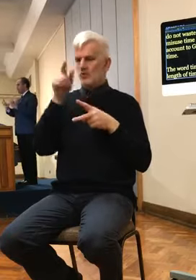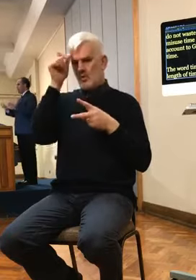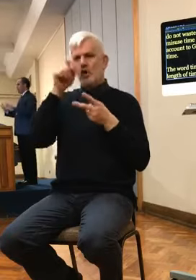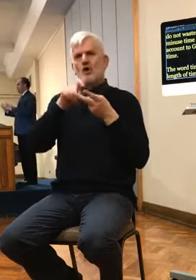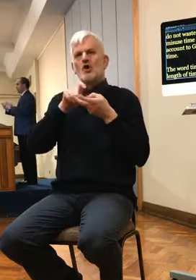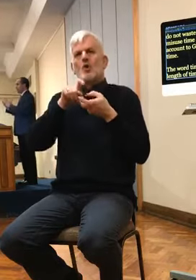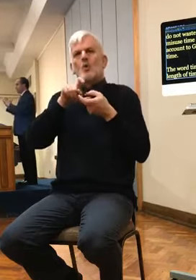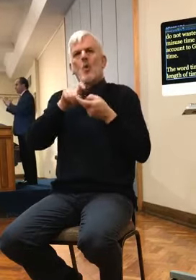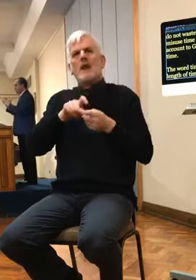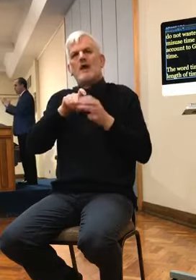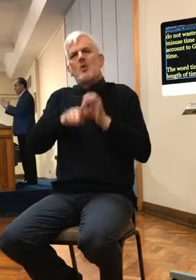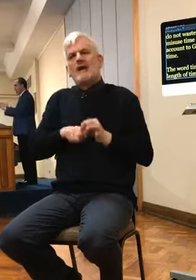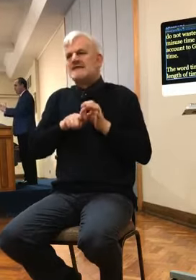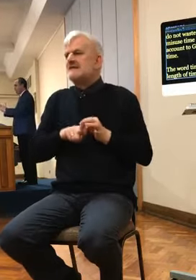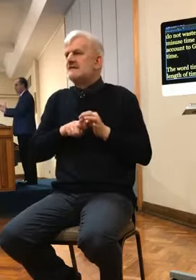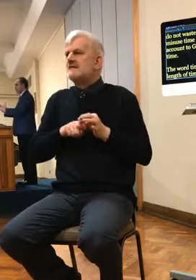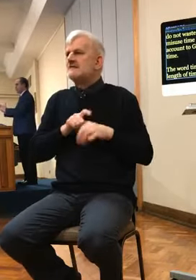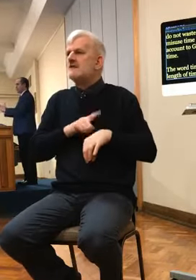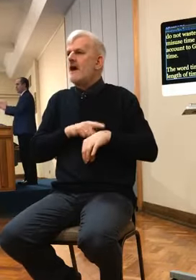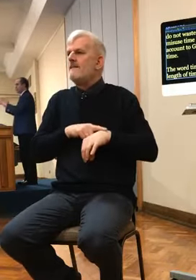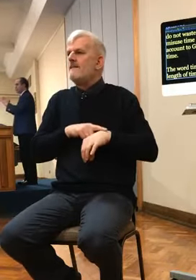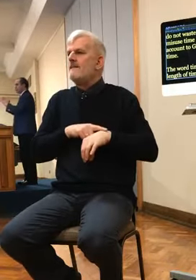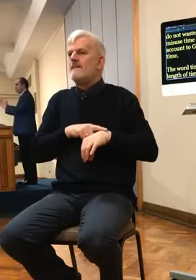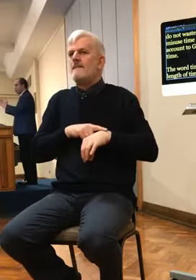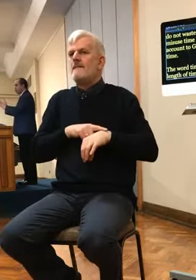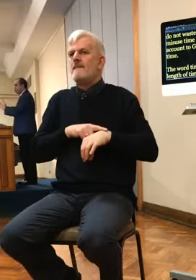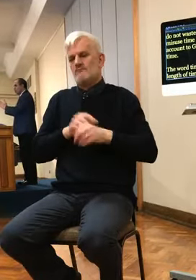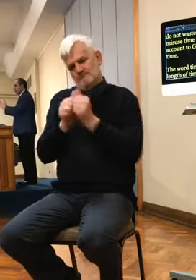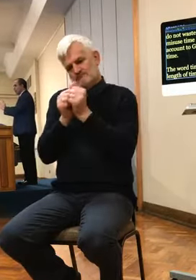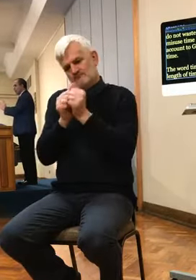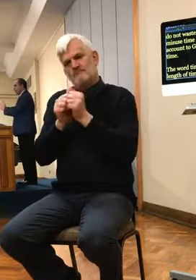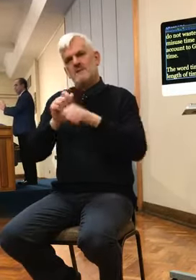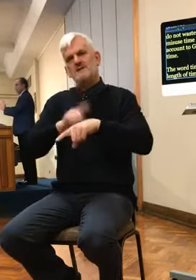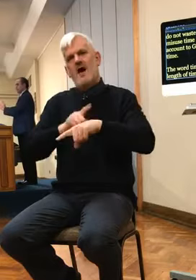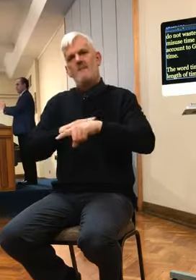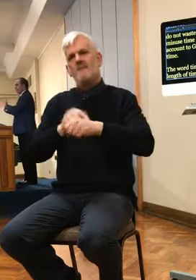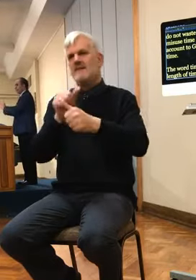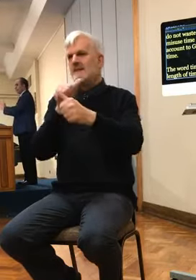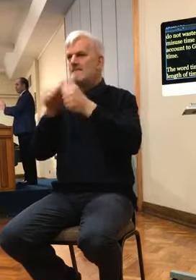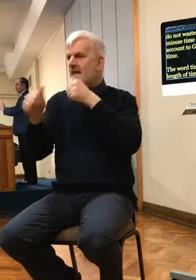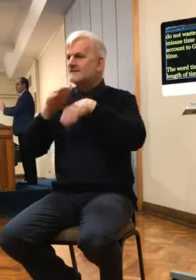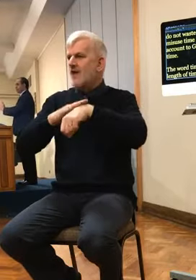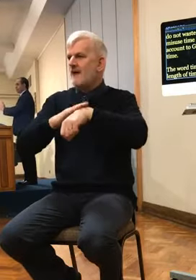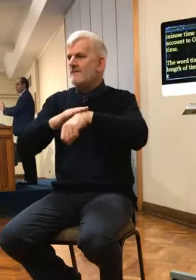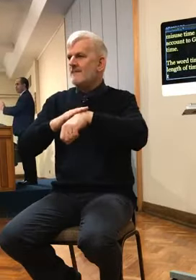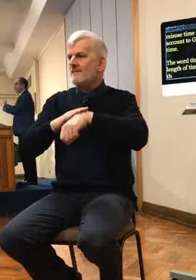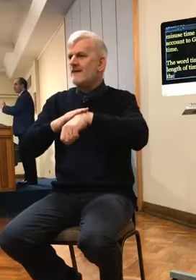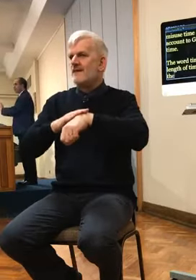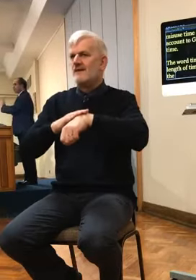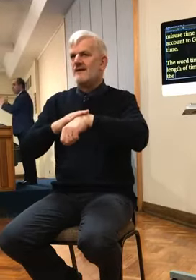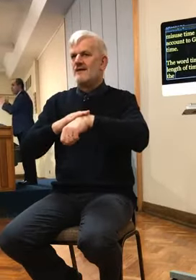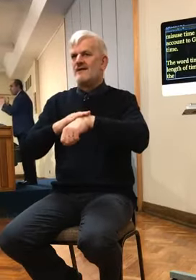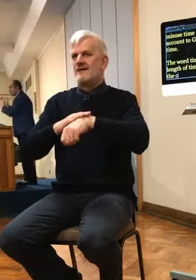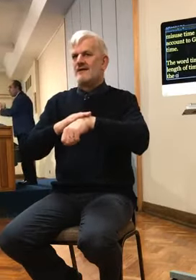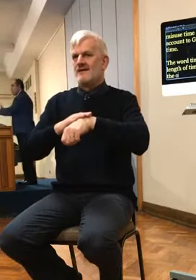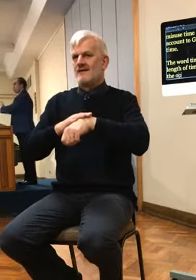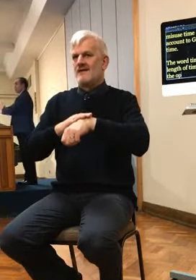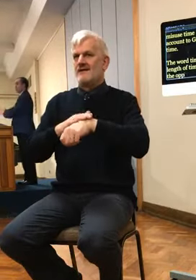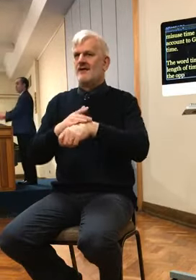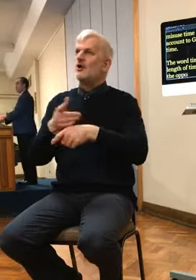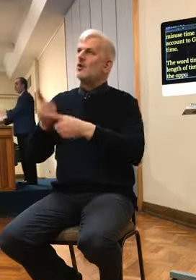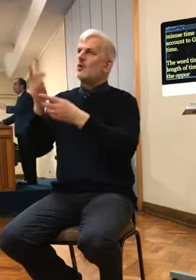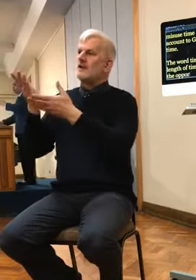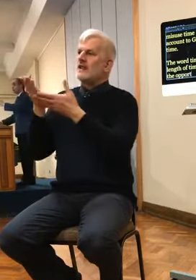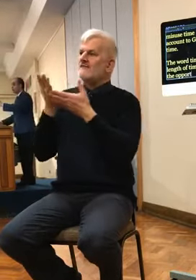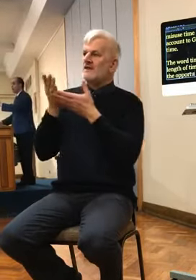quantity. It is about the set time, the opportune time given to us by God to fulfill his